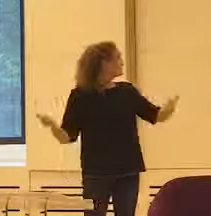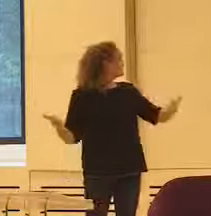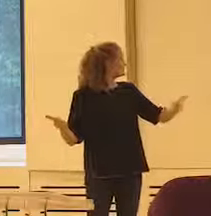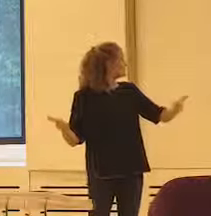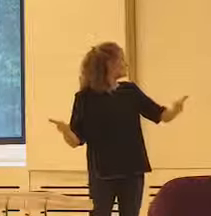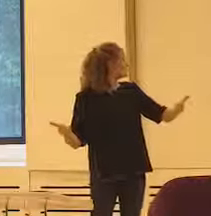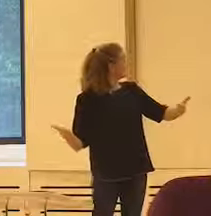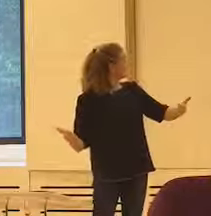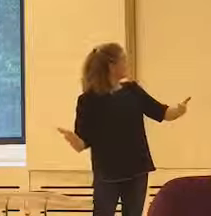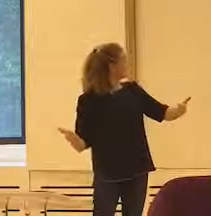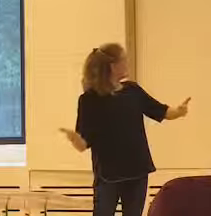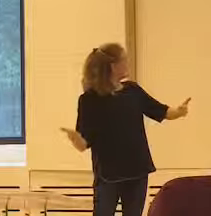that's that.